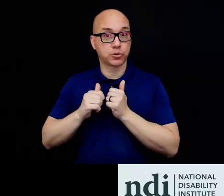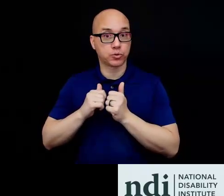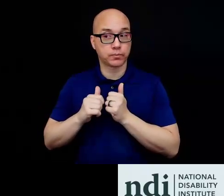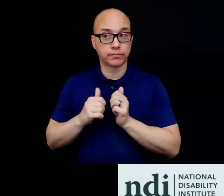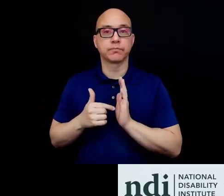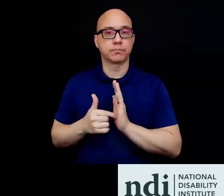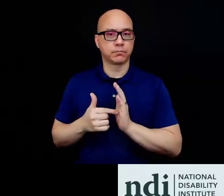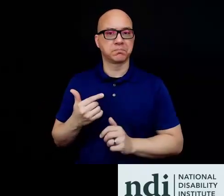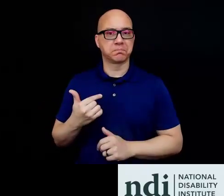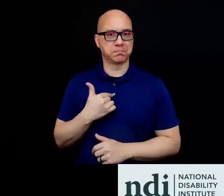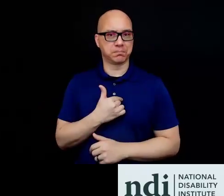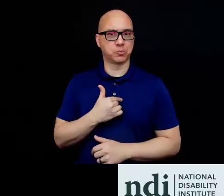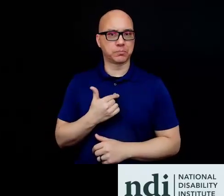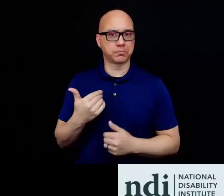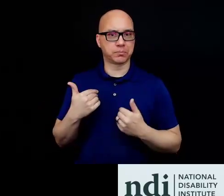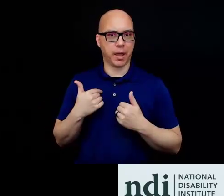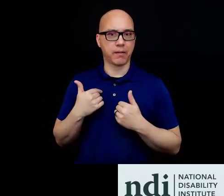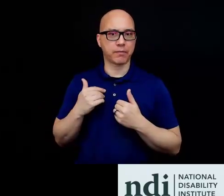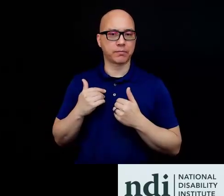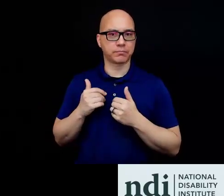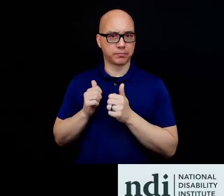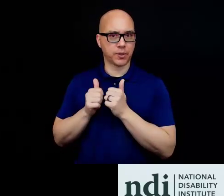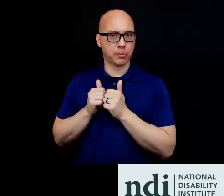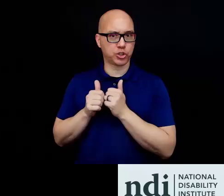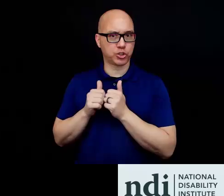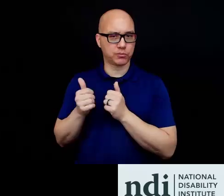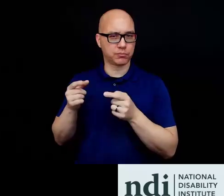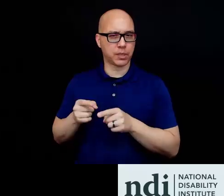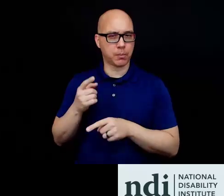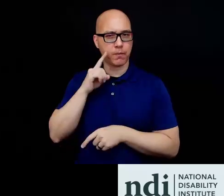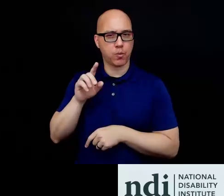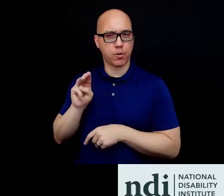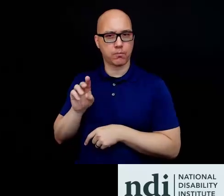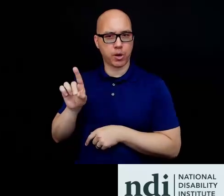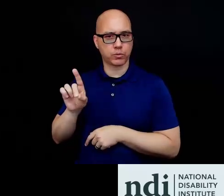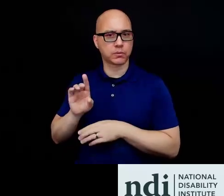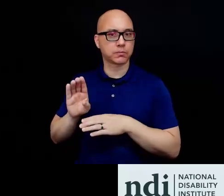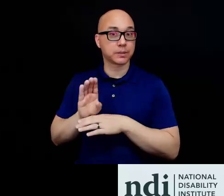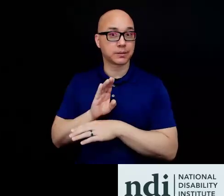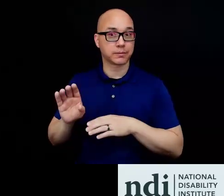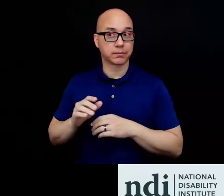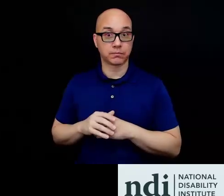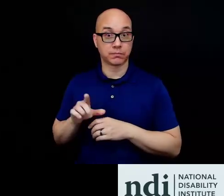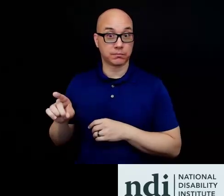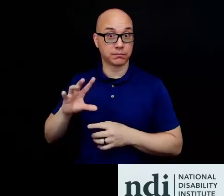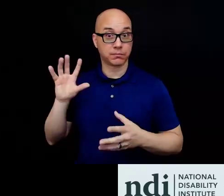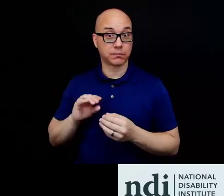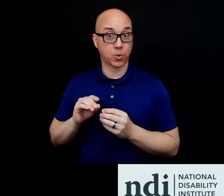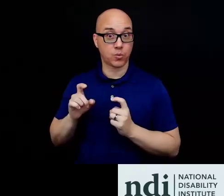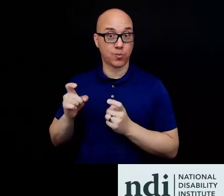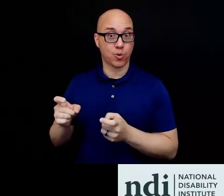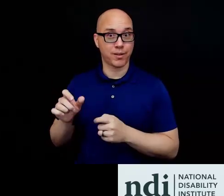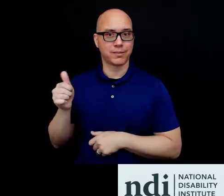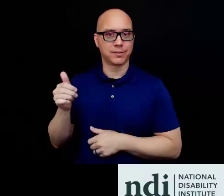pitch competition coming up for the state of Maryland, Maryland only businesses, and that's for $10,000. So you